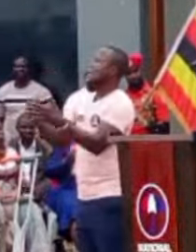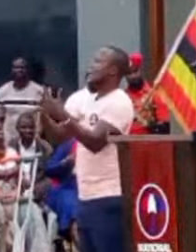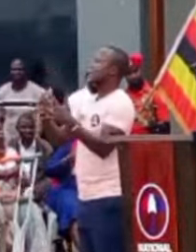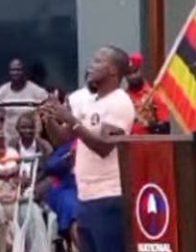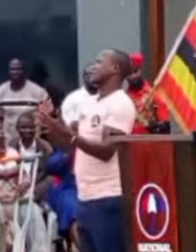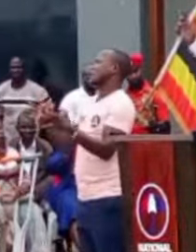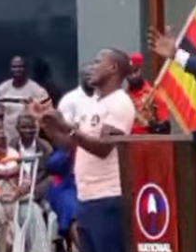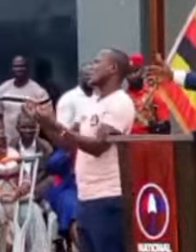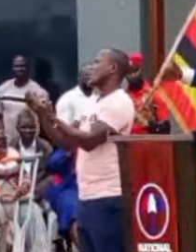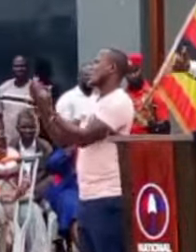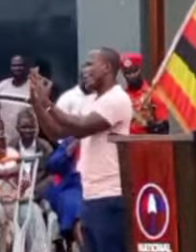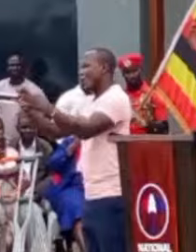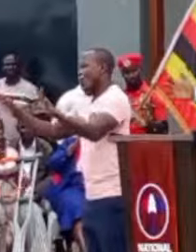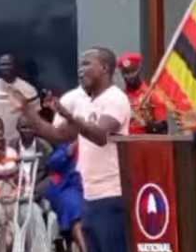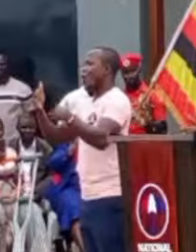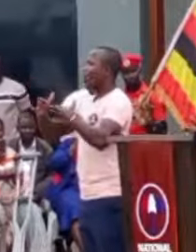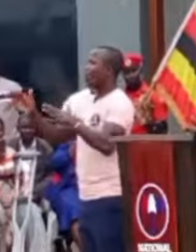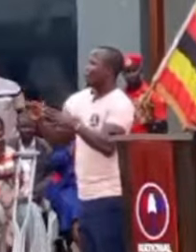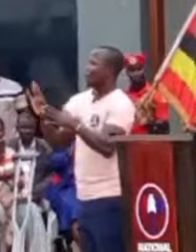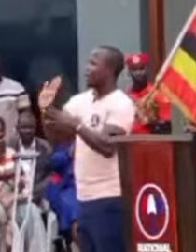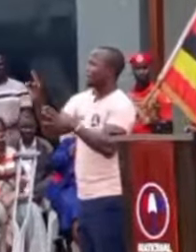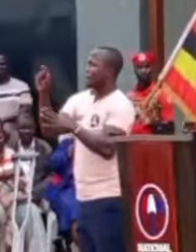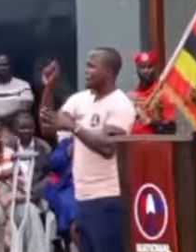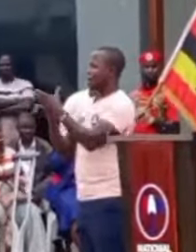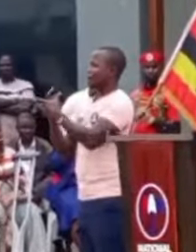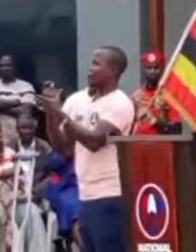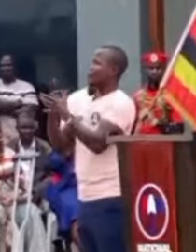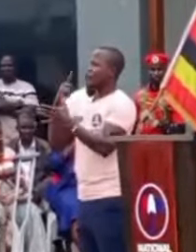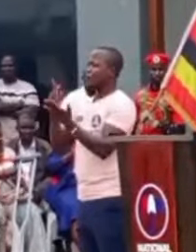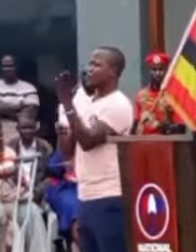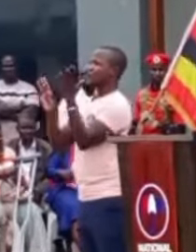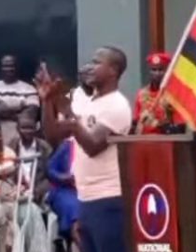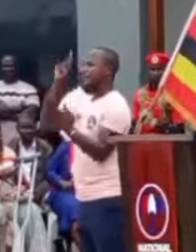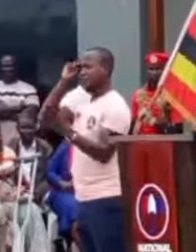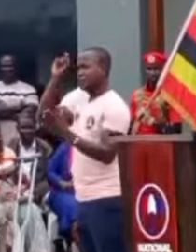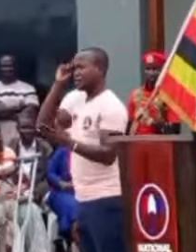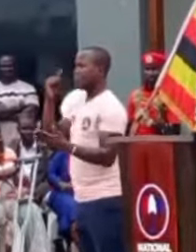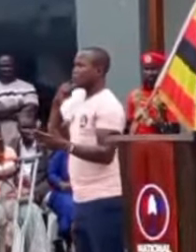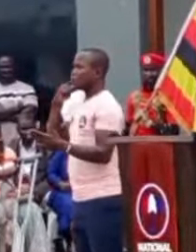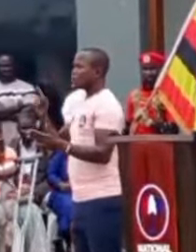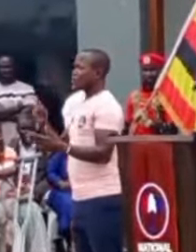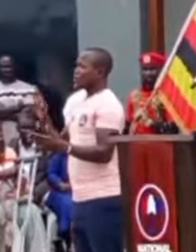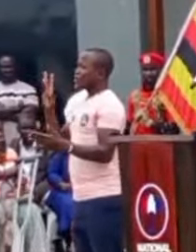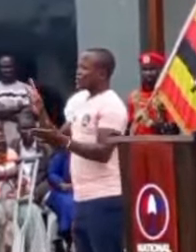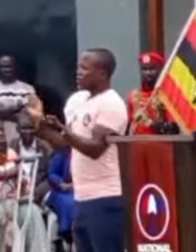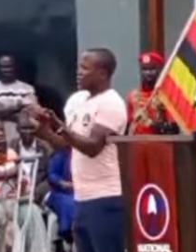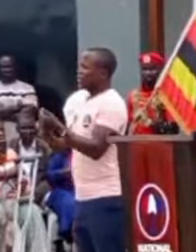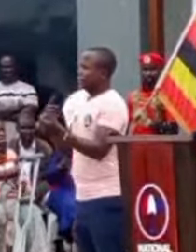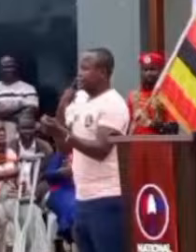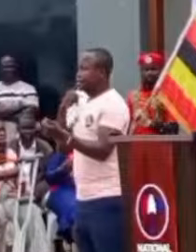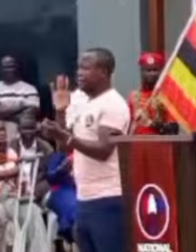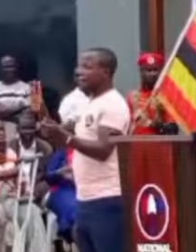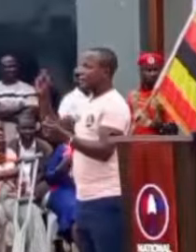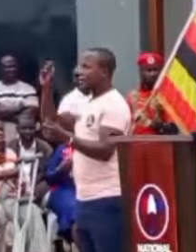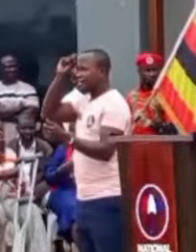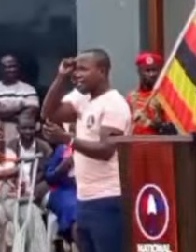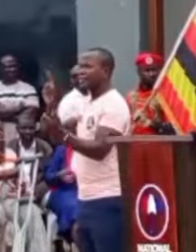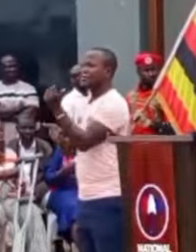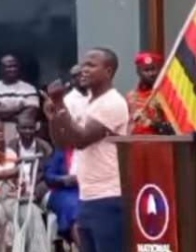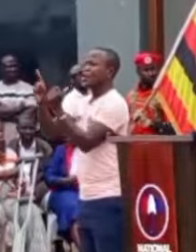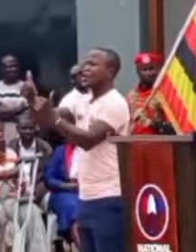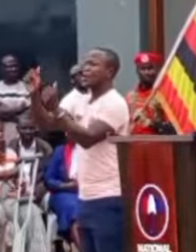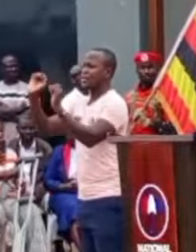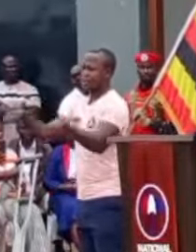emikisa okubeera ab'enjawulo n'okufuuka ab'amaanyi mu bulamu ojja kwesaana ng'ebitone byabwe bitundirwa jesi olw'enkola